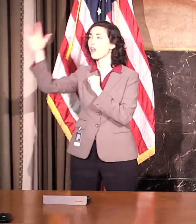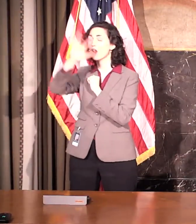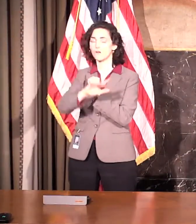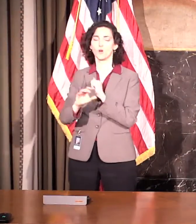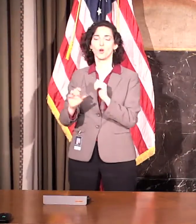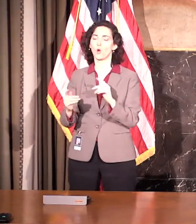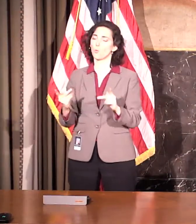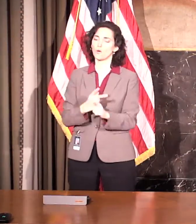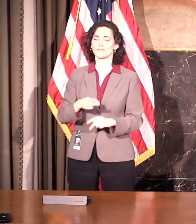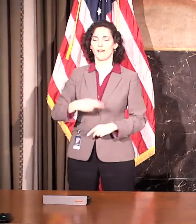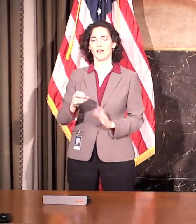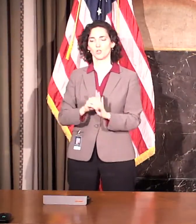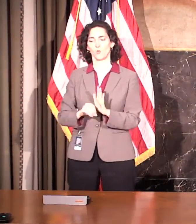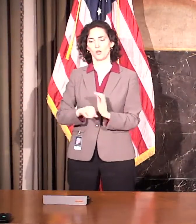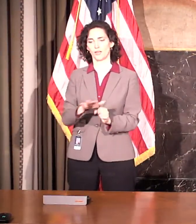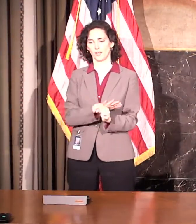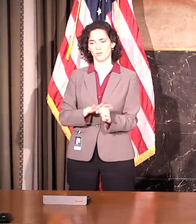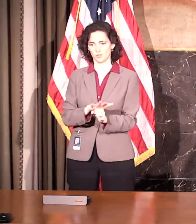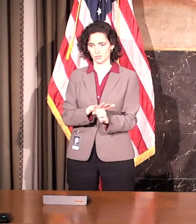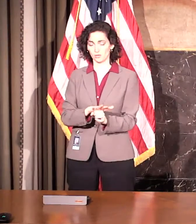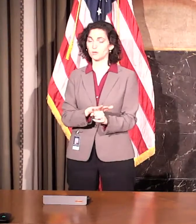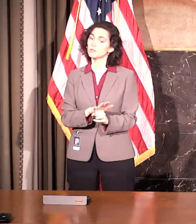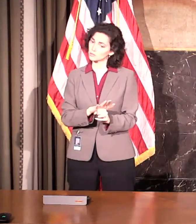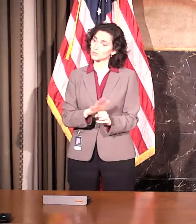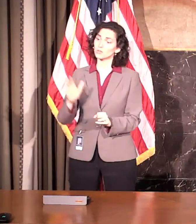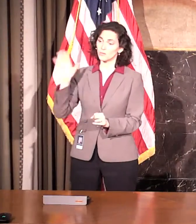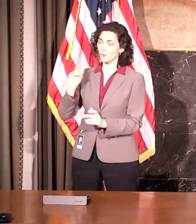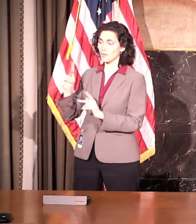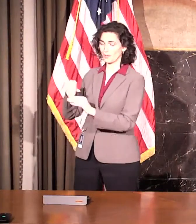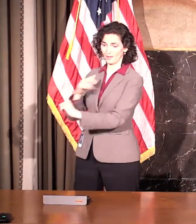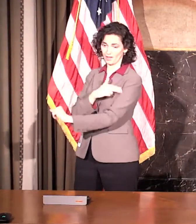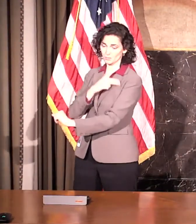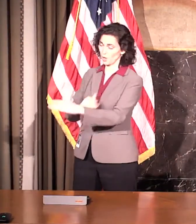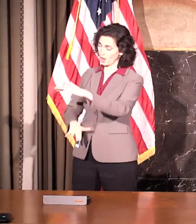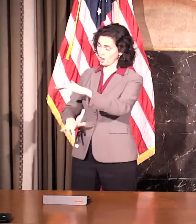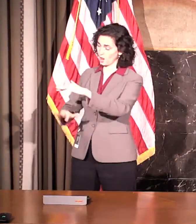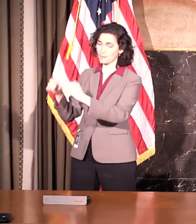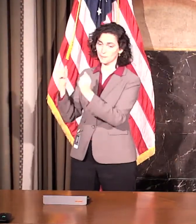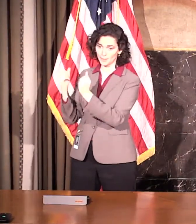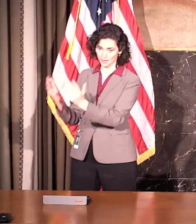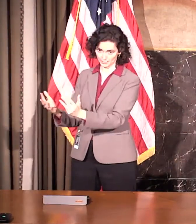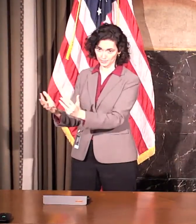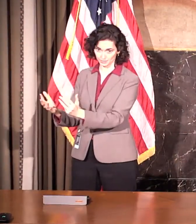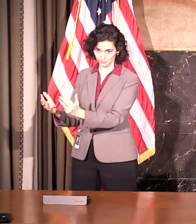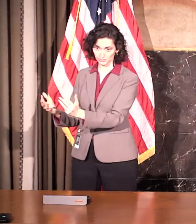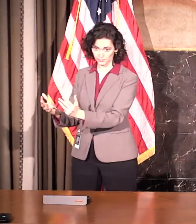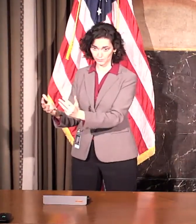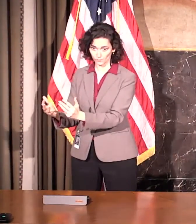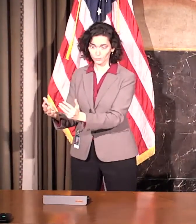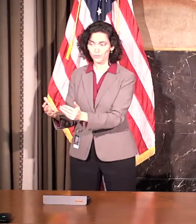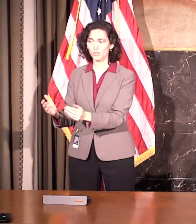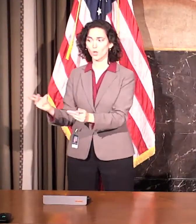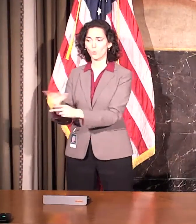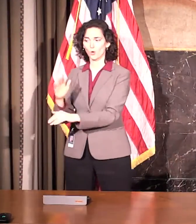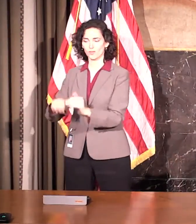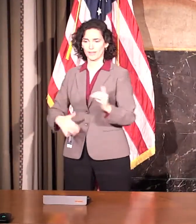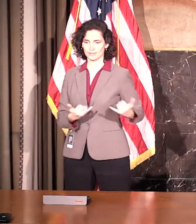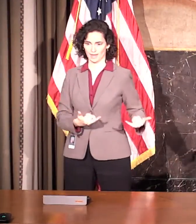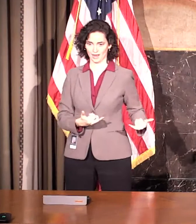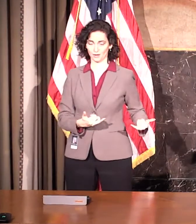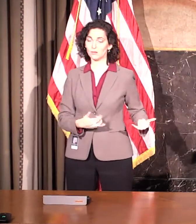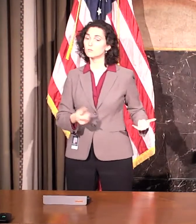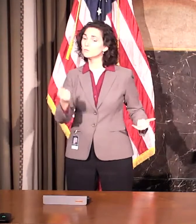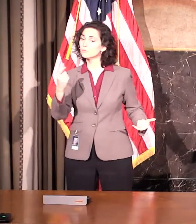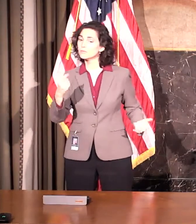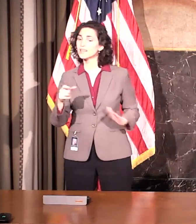they had a very significant hospitalization then, and in fact they did, and more so than now. However,